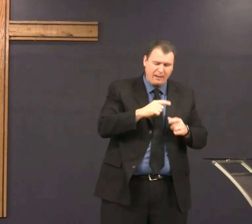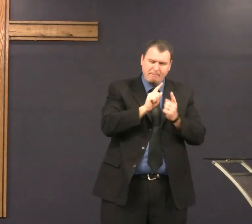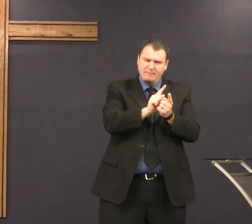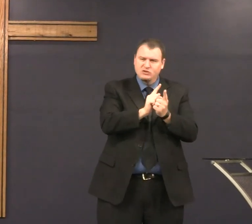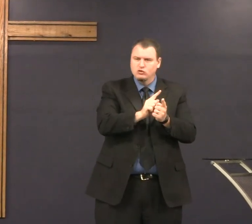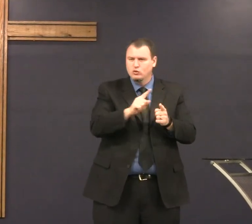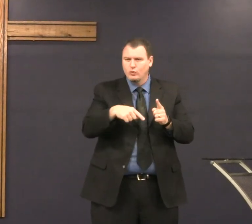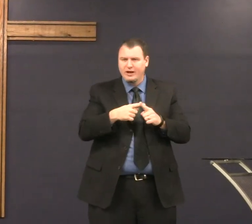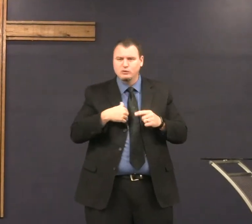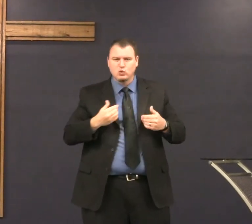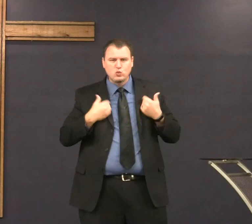Remember one